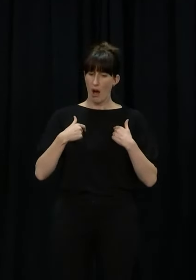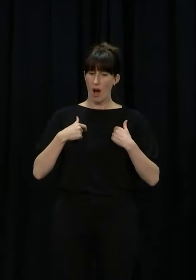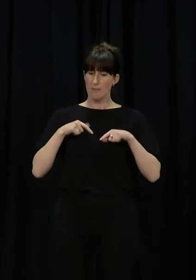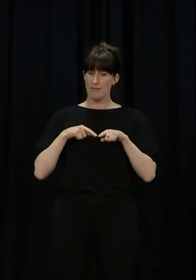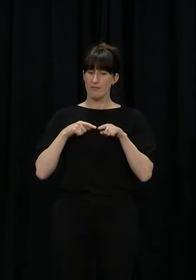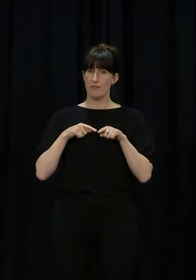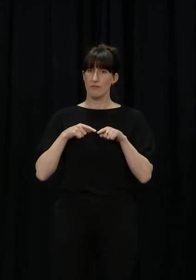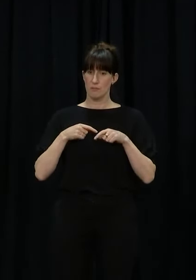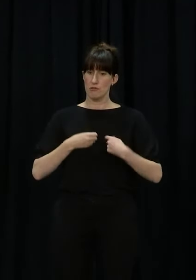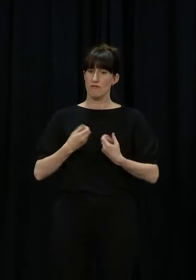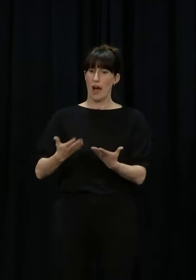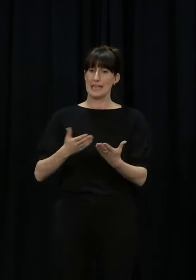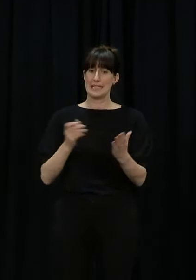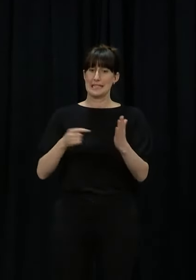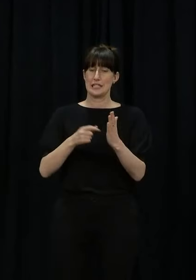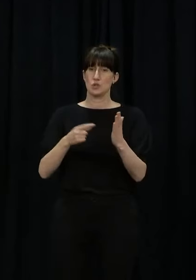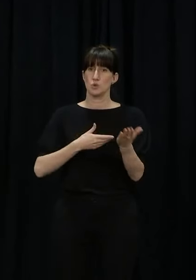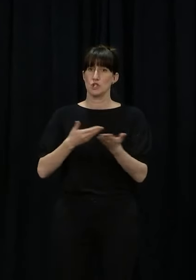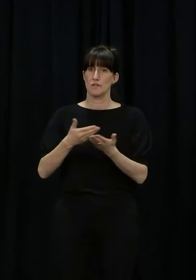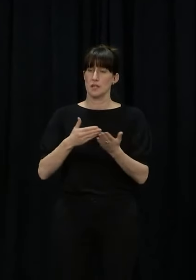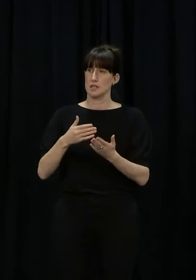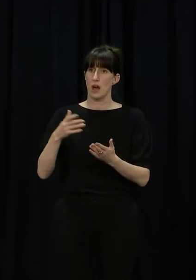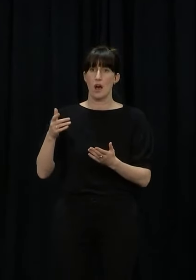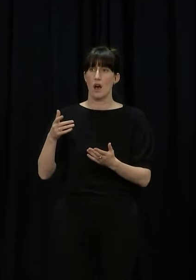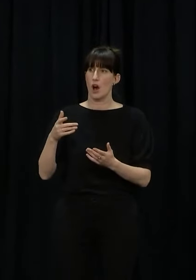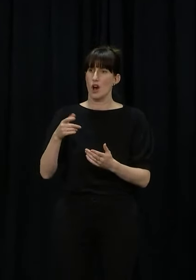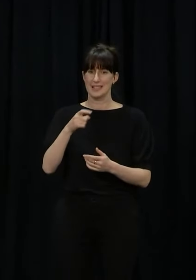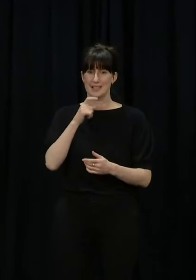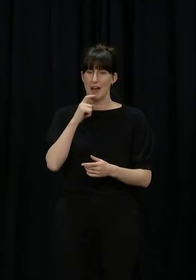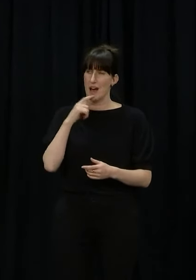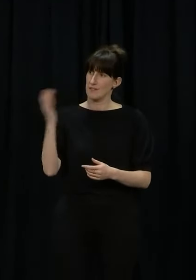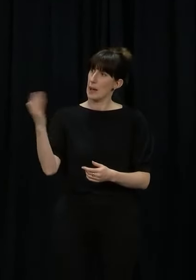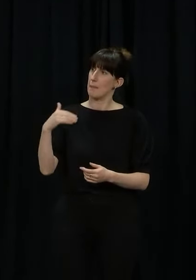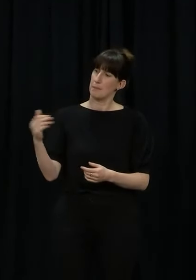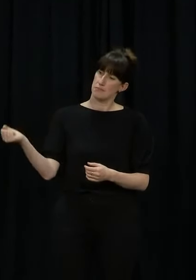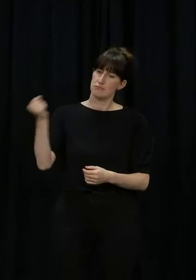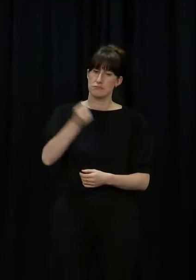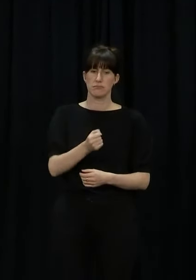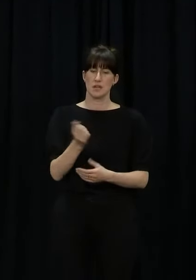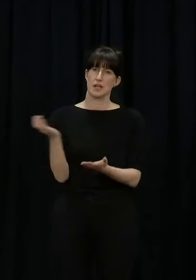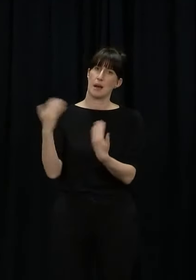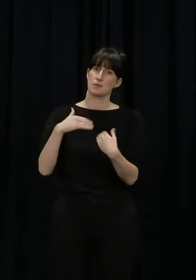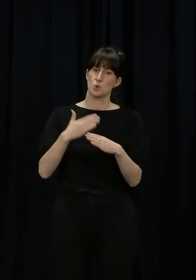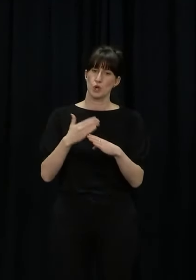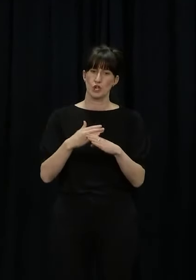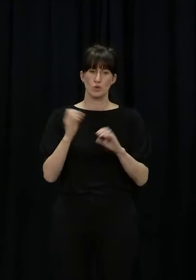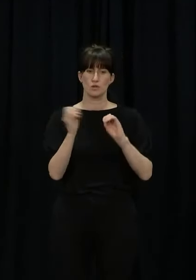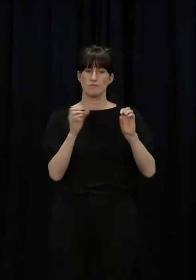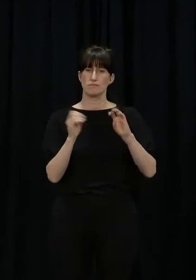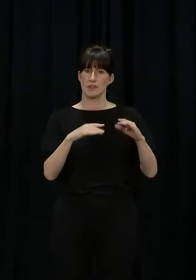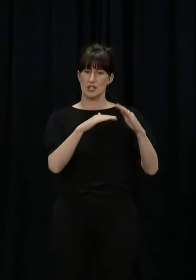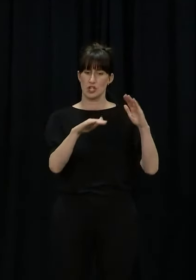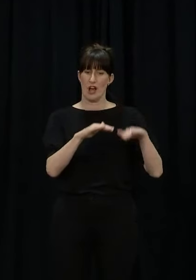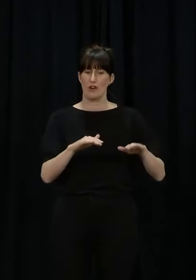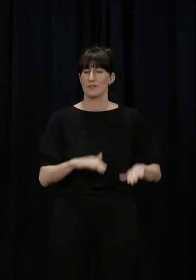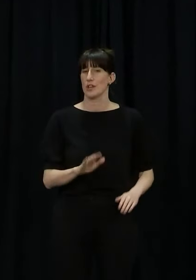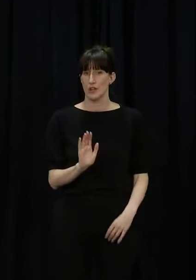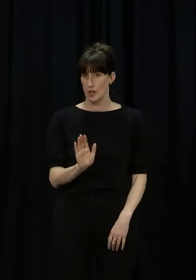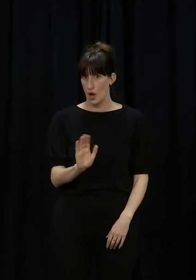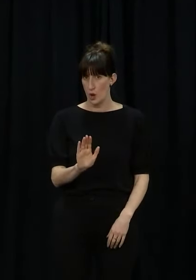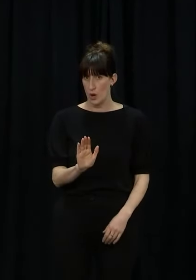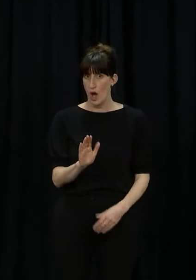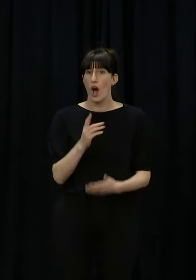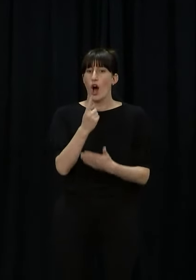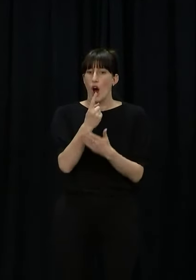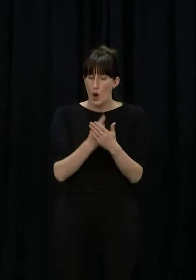order to provide essential services, so I'll bring in staff to restock shelves and do stock taking. It has to solely be for the purposes